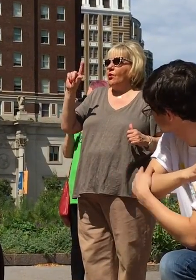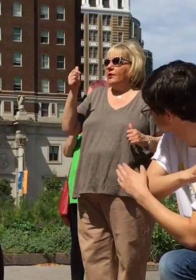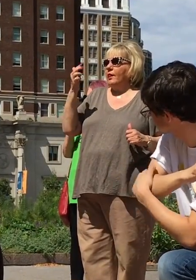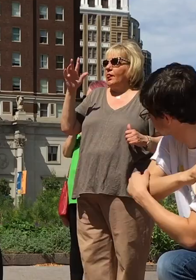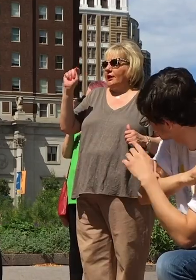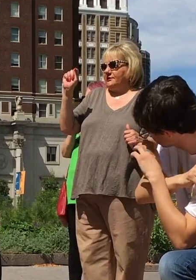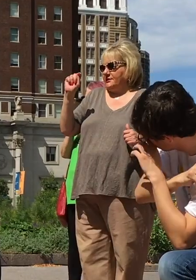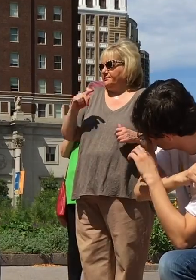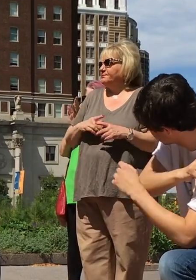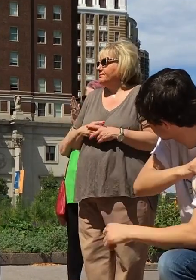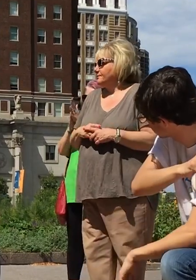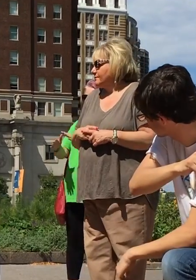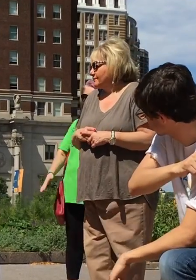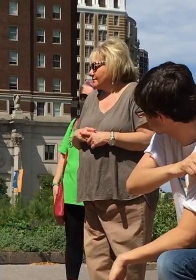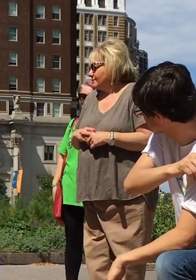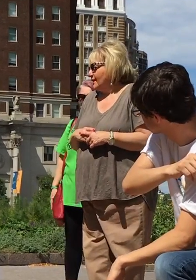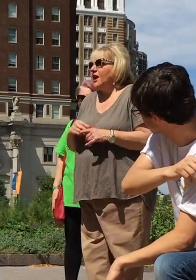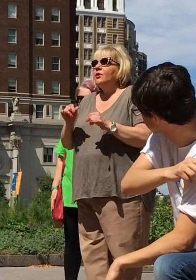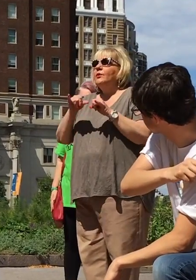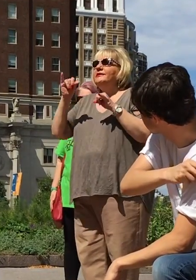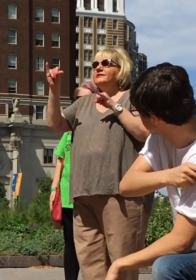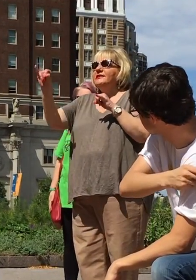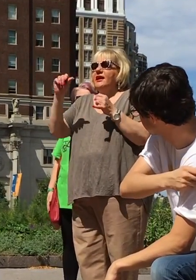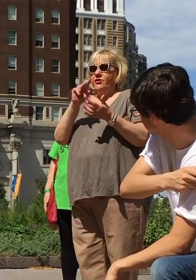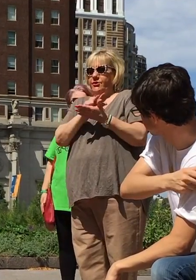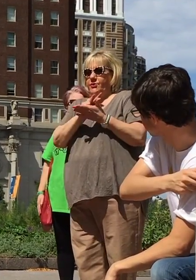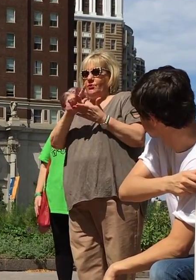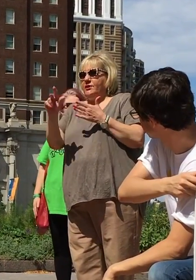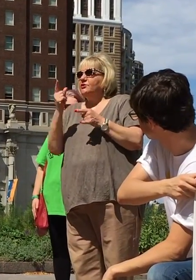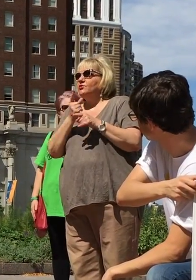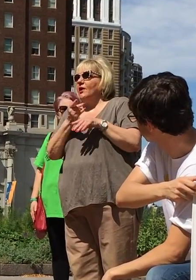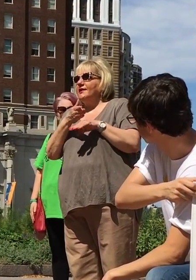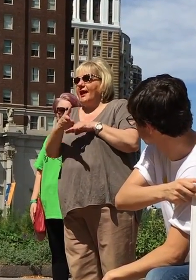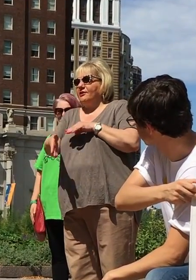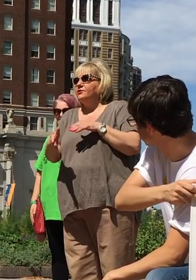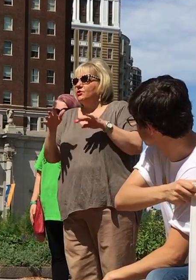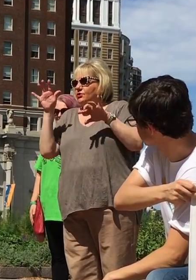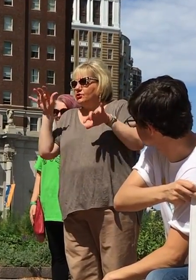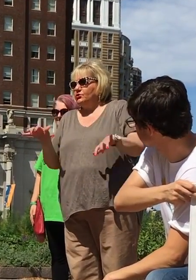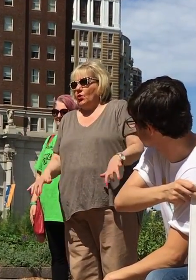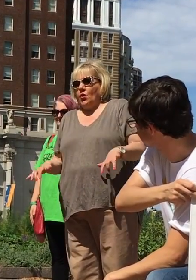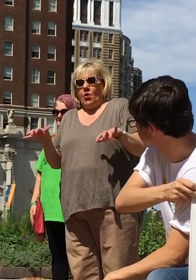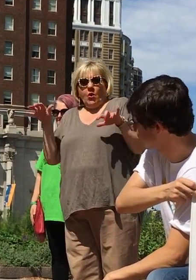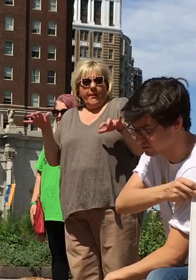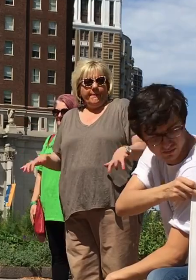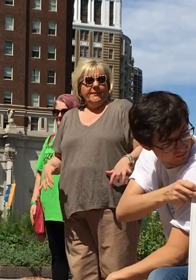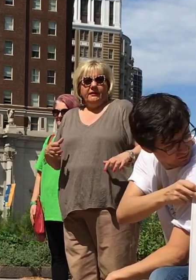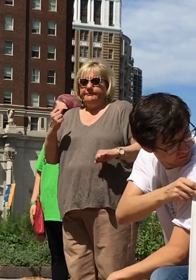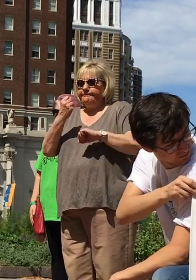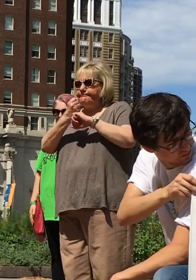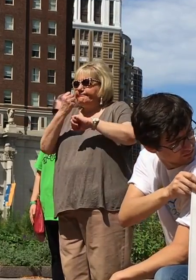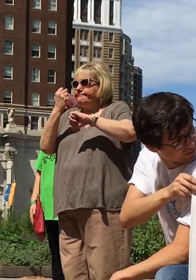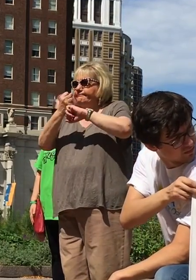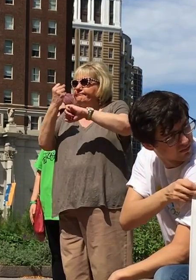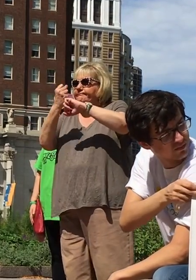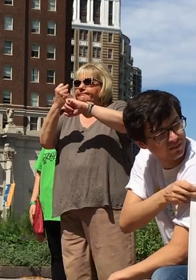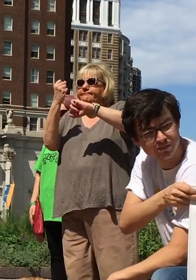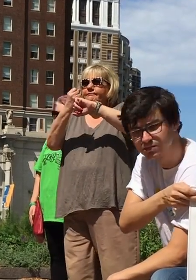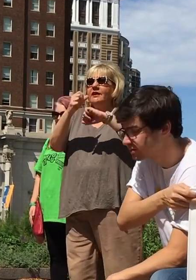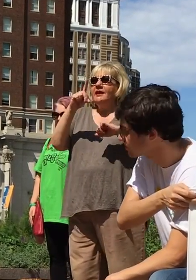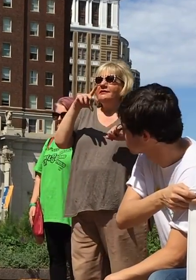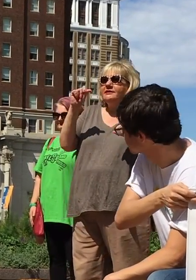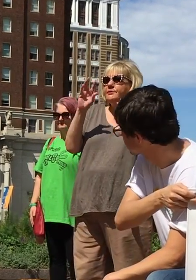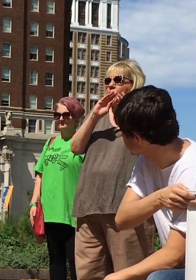Thank you. We were there for 3 weeks right after the storm, empowered local disability-led